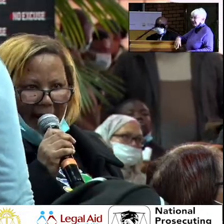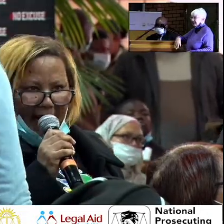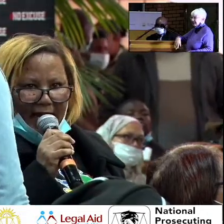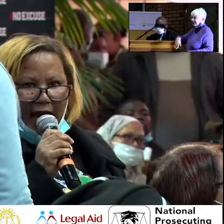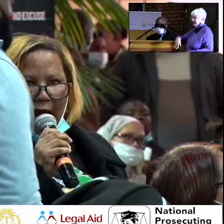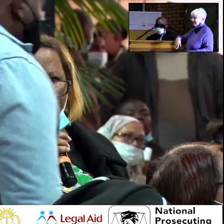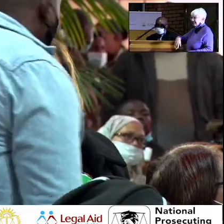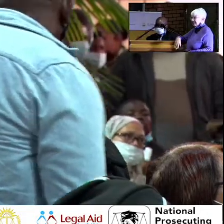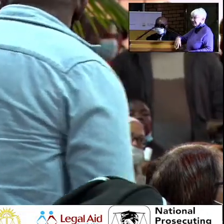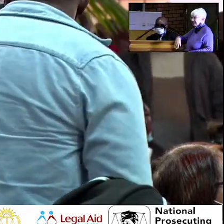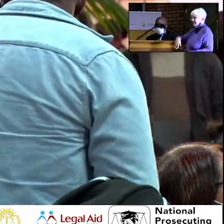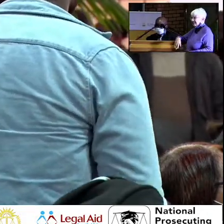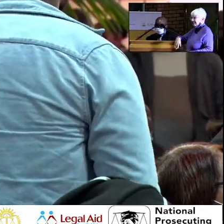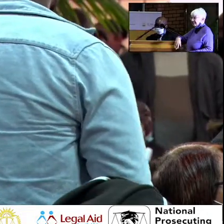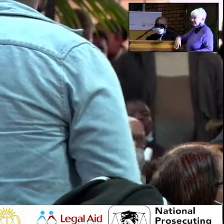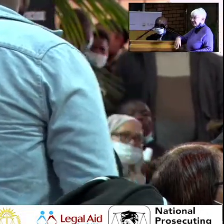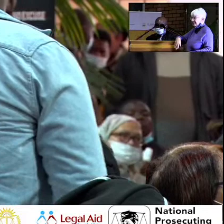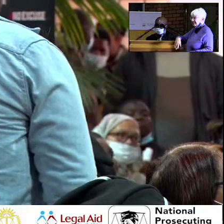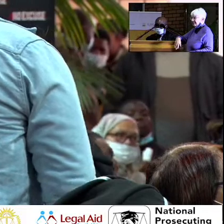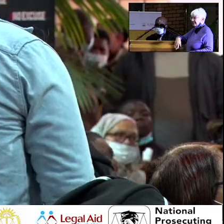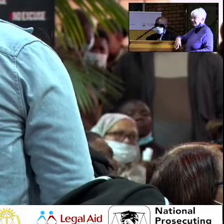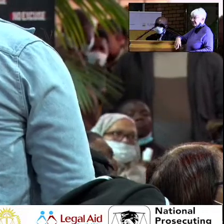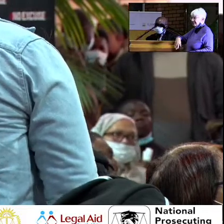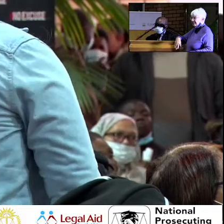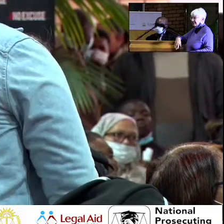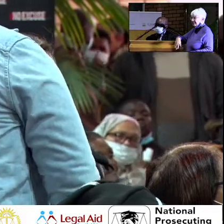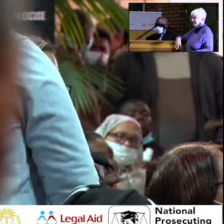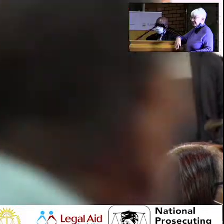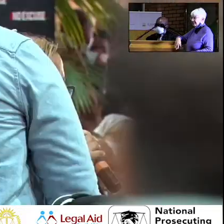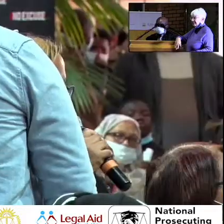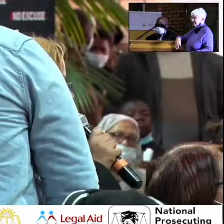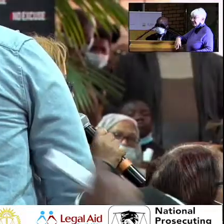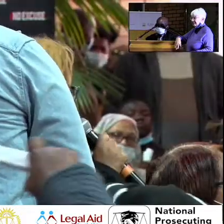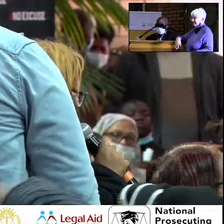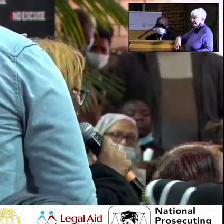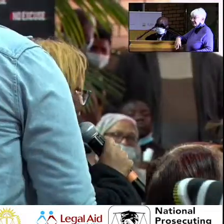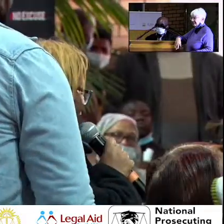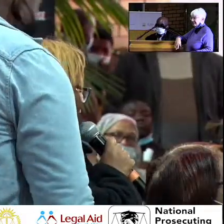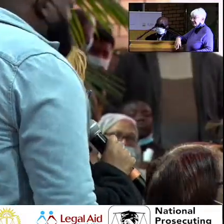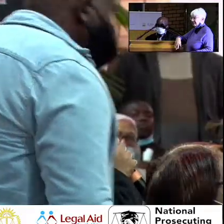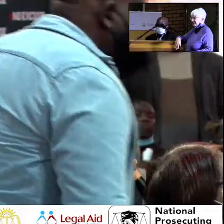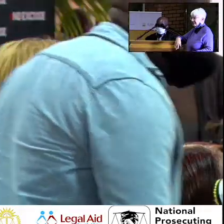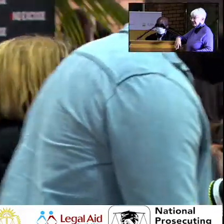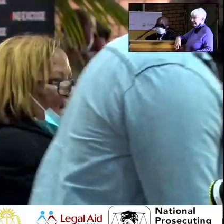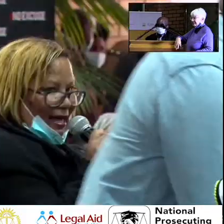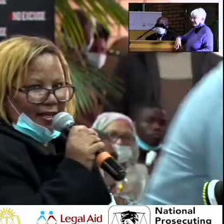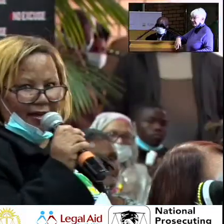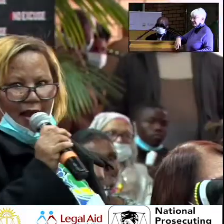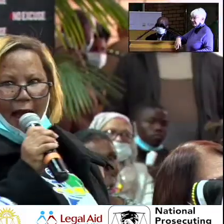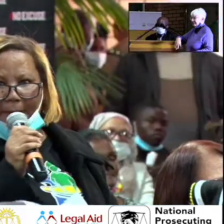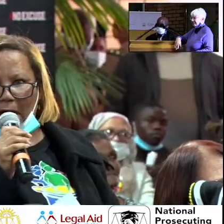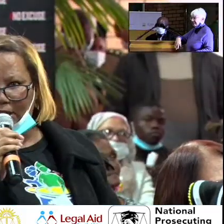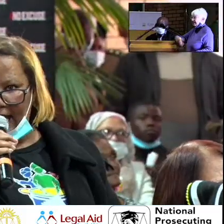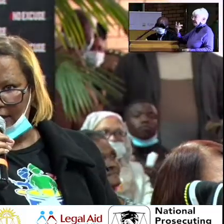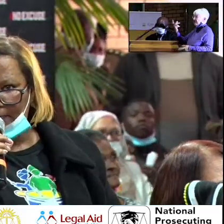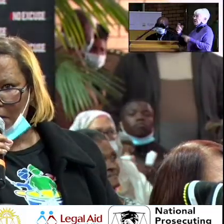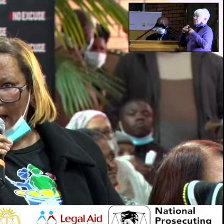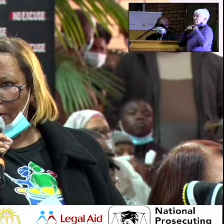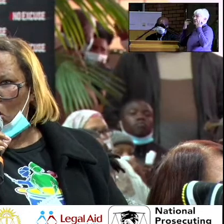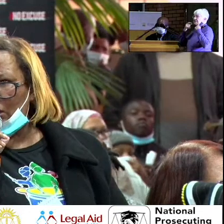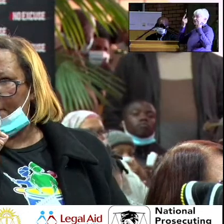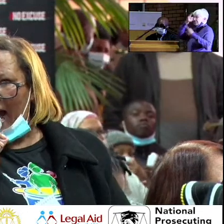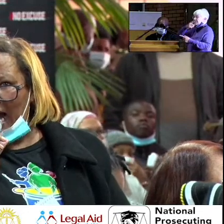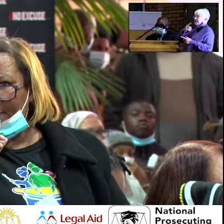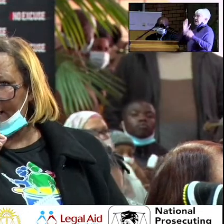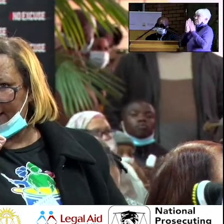will pray about it. Long gone are the time of just praying and doing nothing about that.